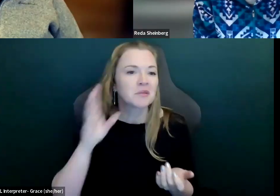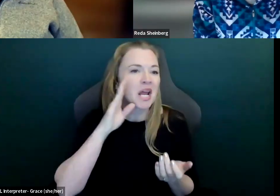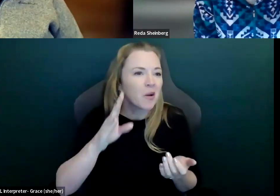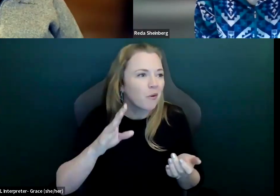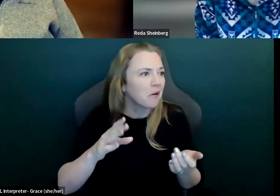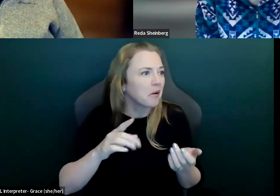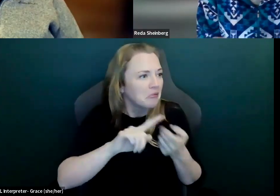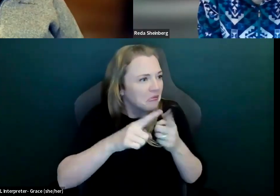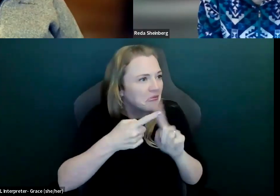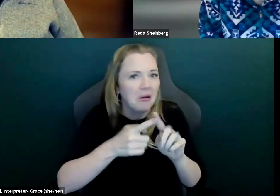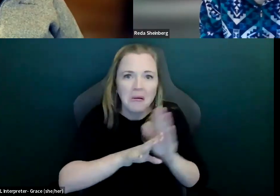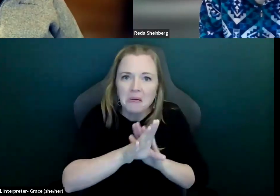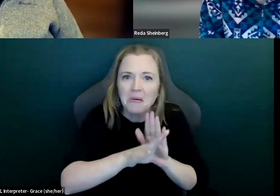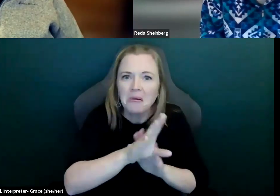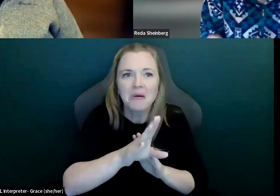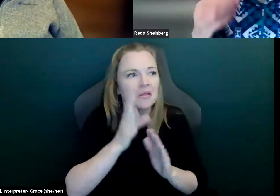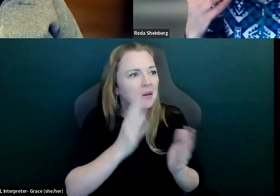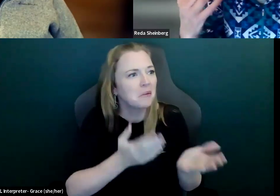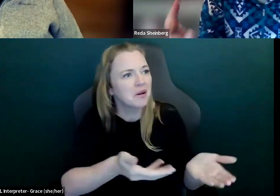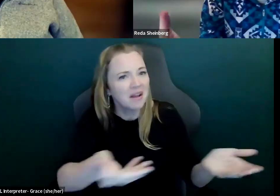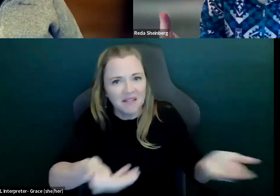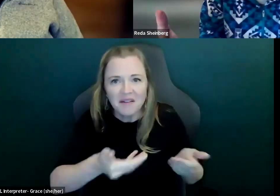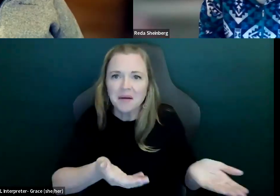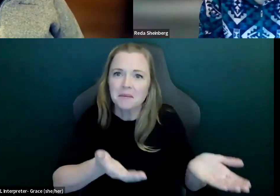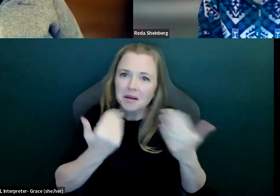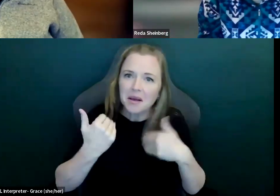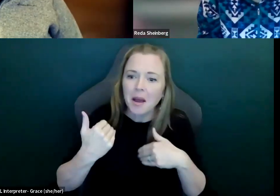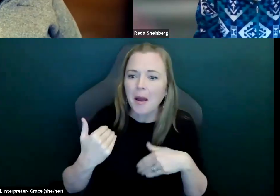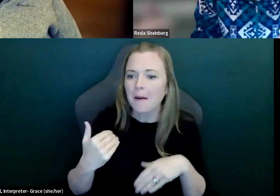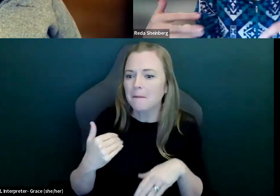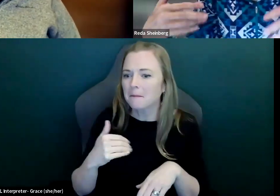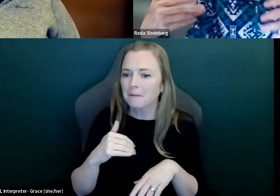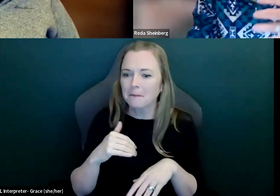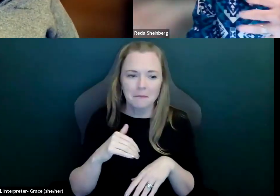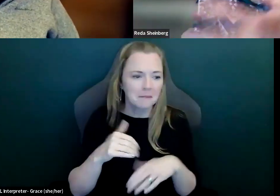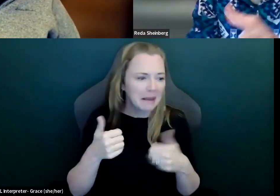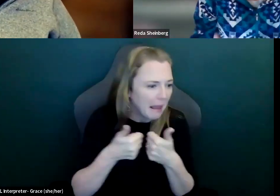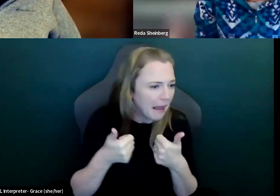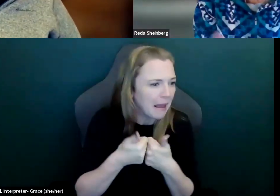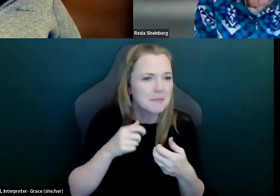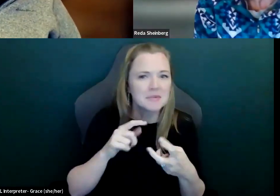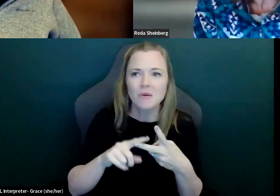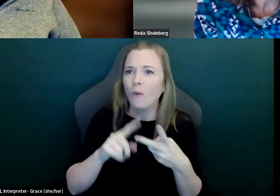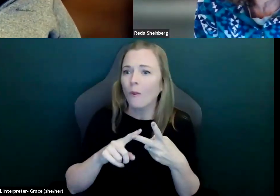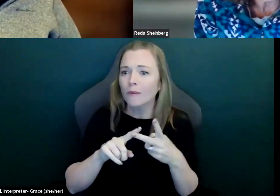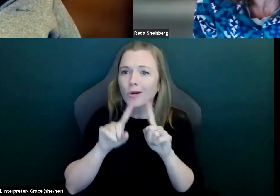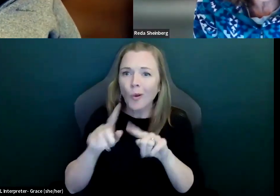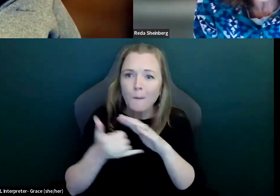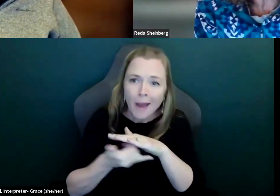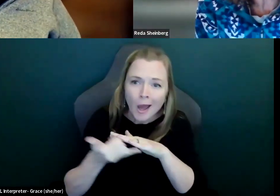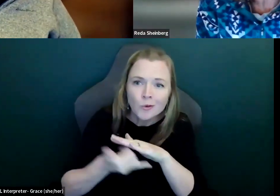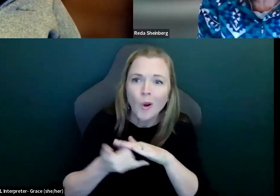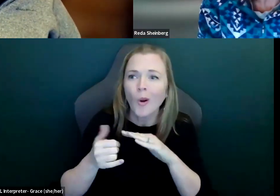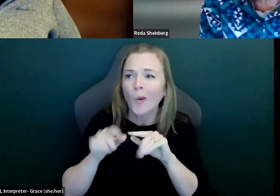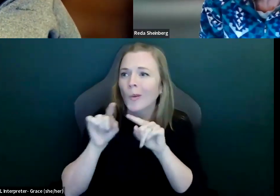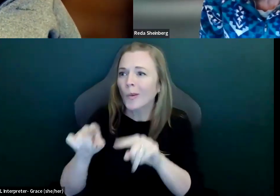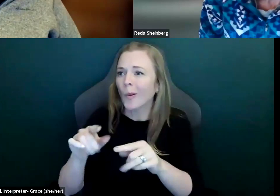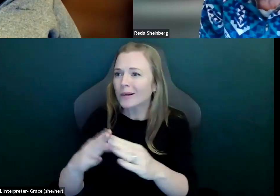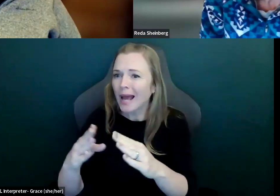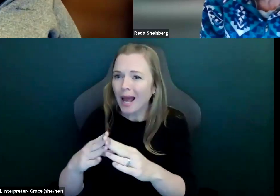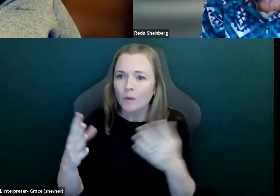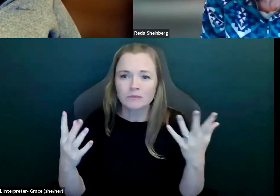games. They might take metro at night. They might take metro somewhere, or you know, go downtown,